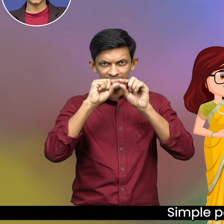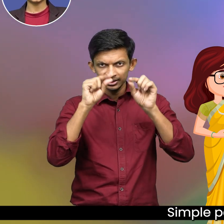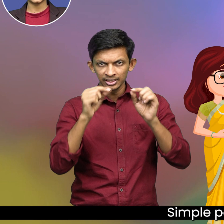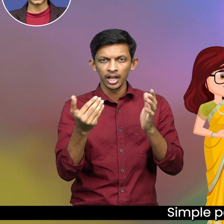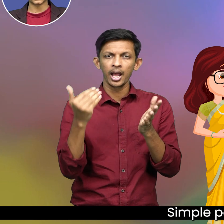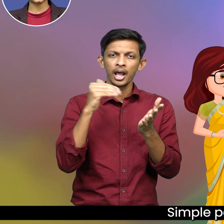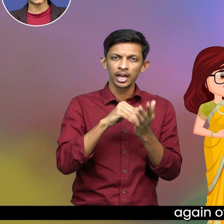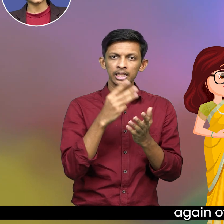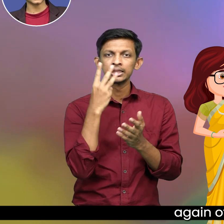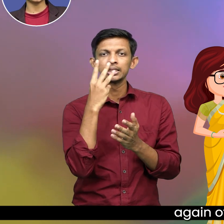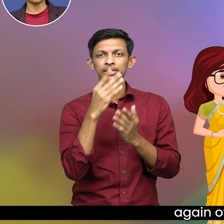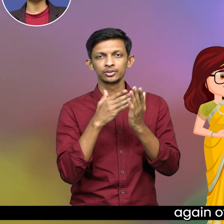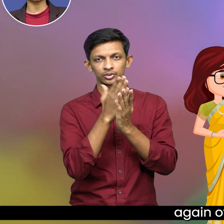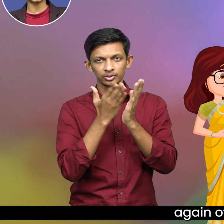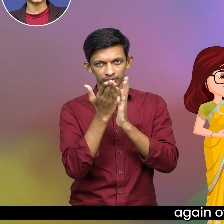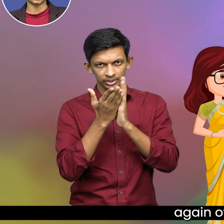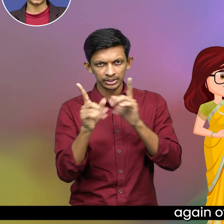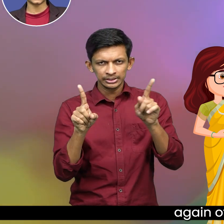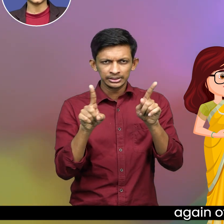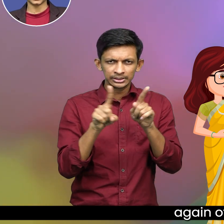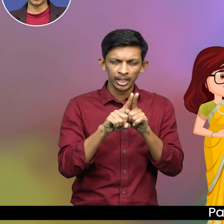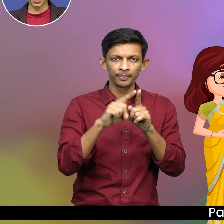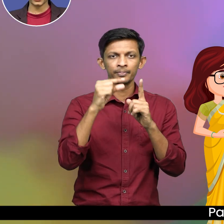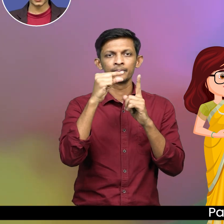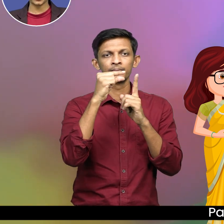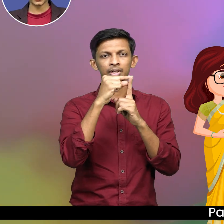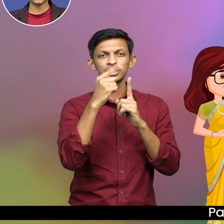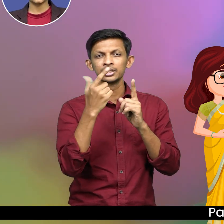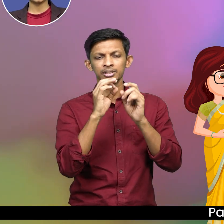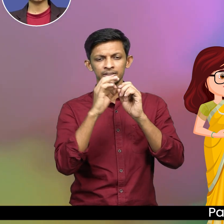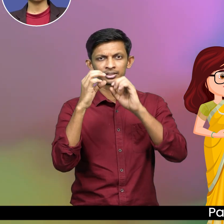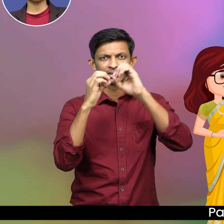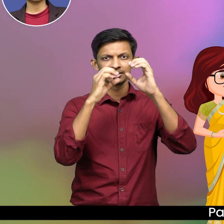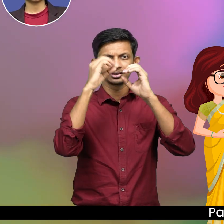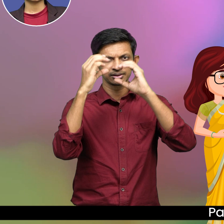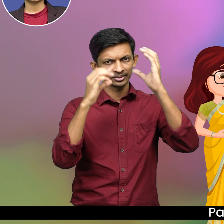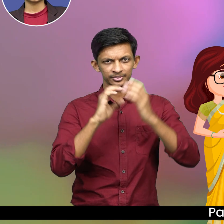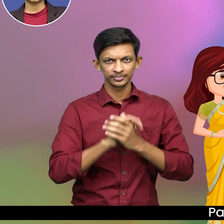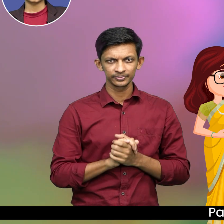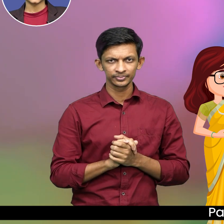Simple permanent tissues are again of three types, like parenchyma,